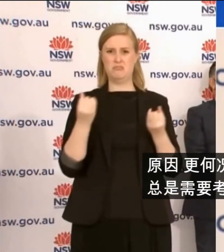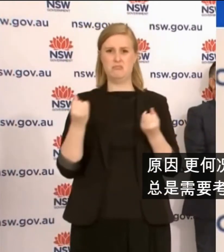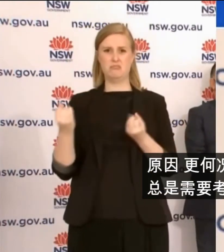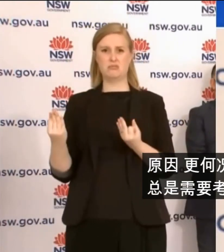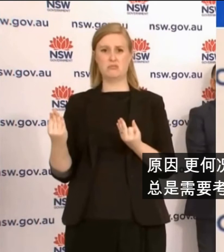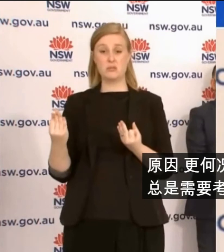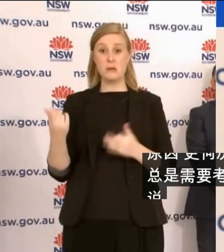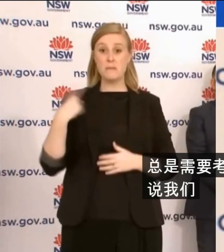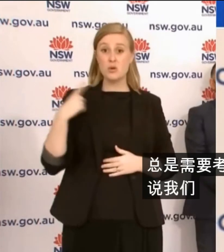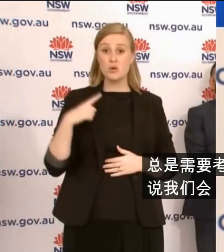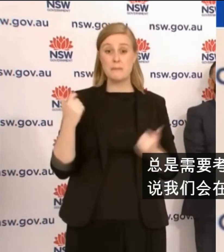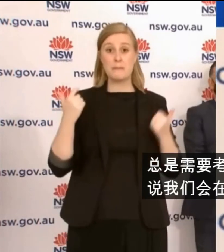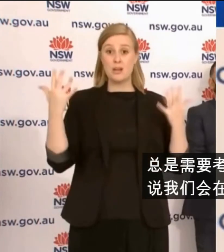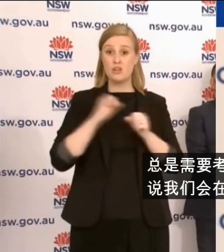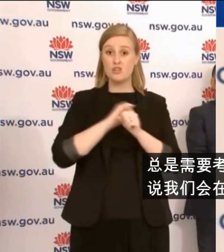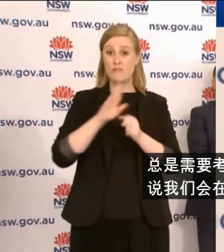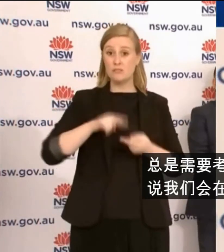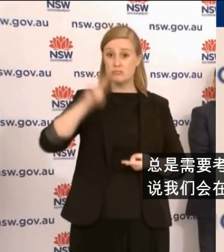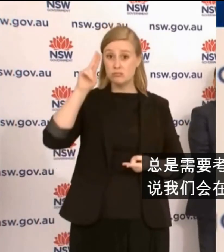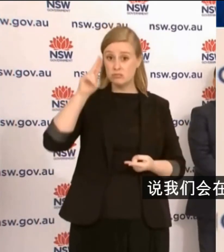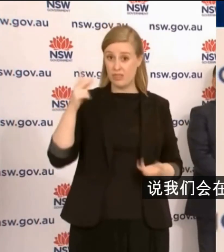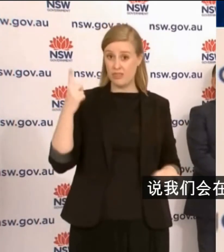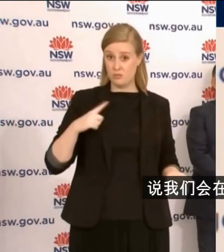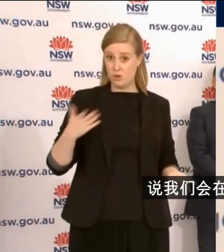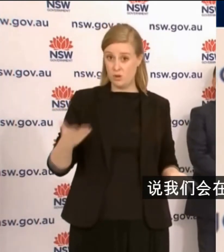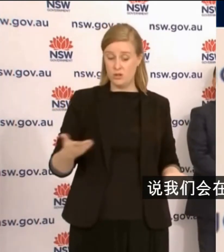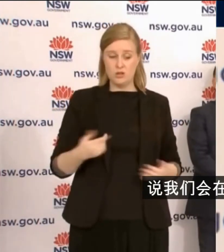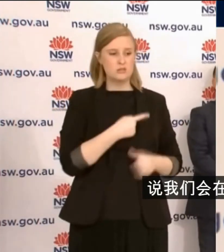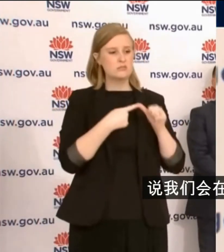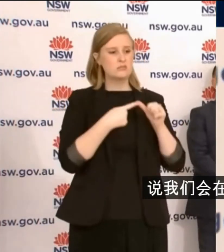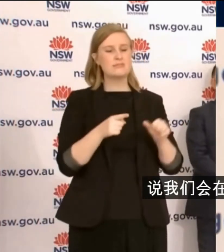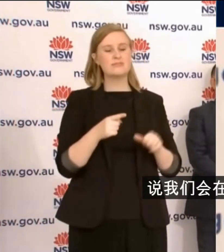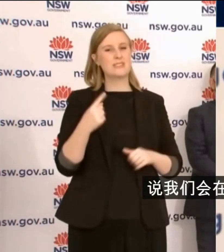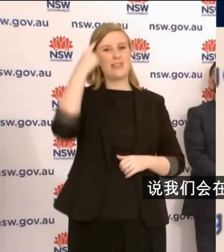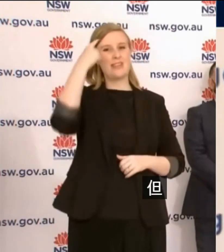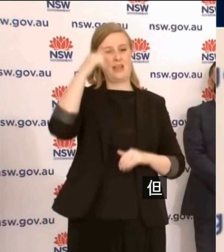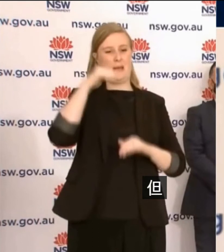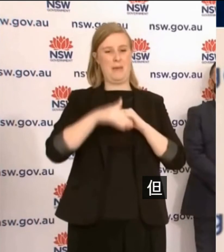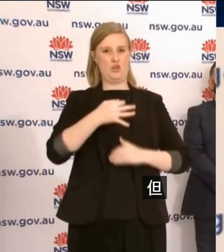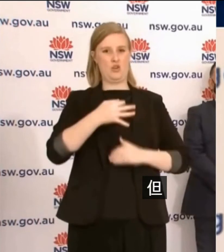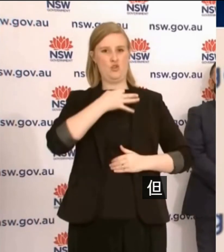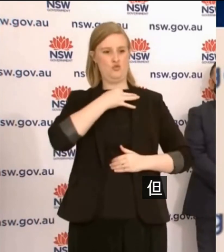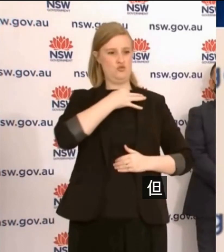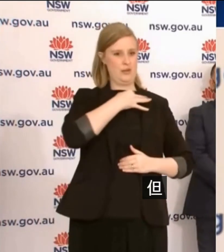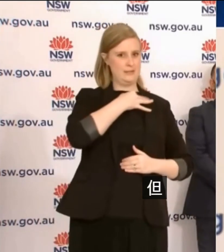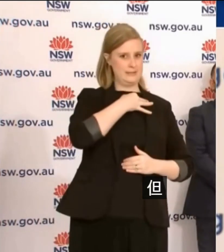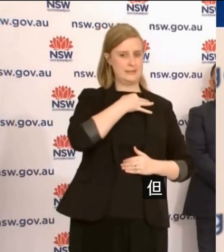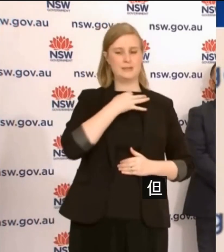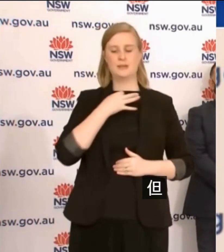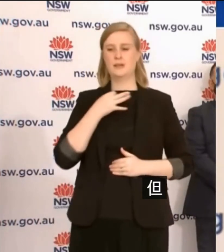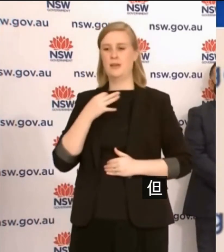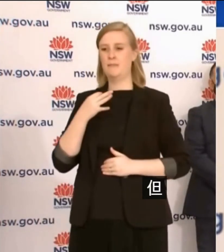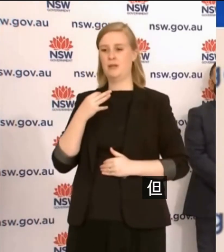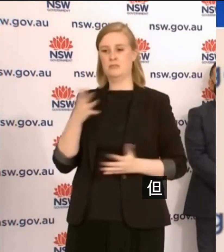consider, and we always said we would, is what ticks the box in terms of lowest risk, but highest value in terms